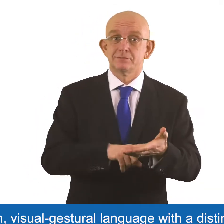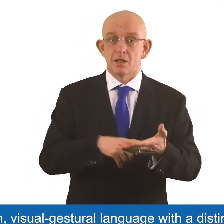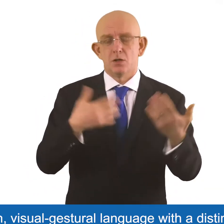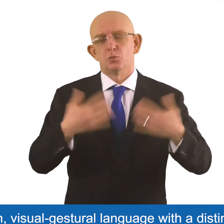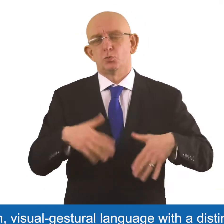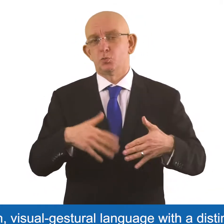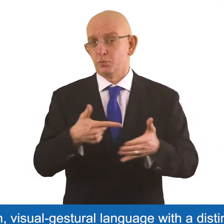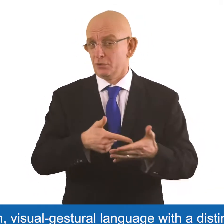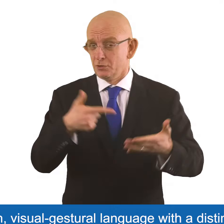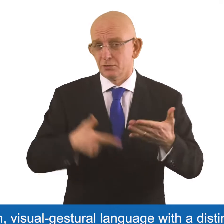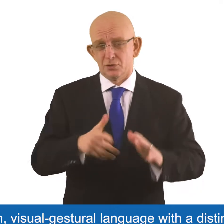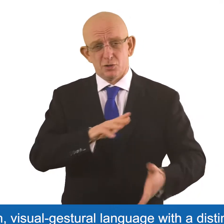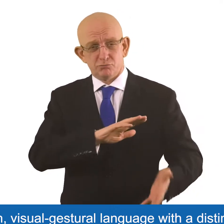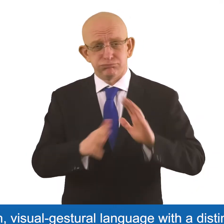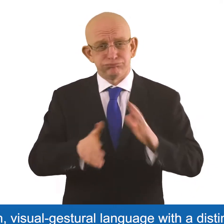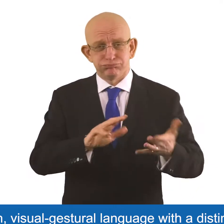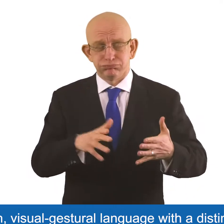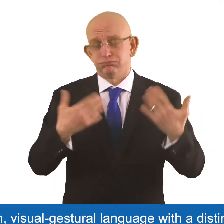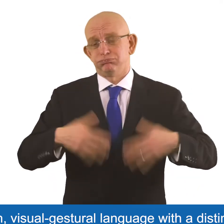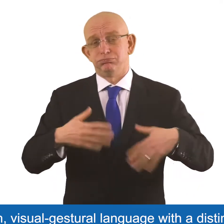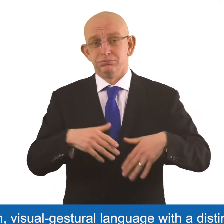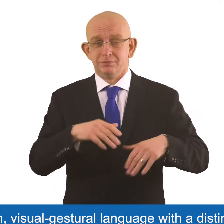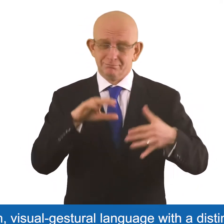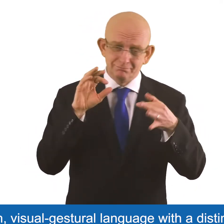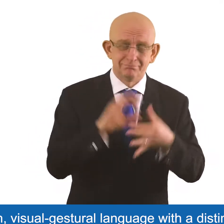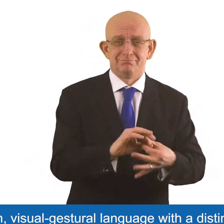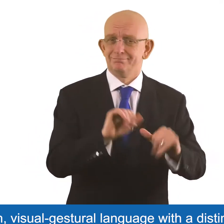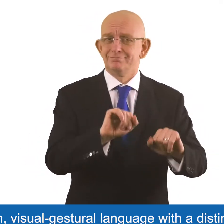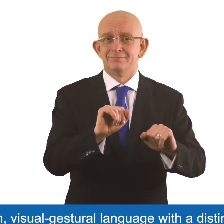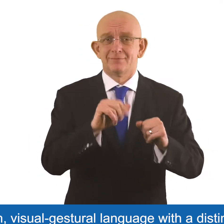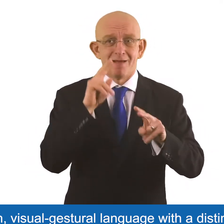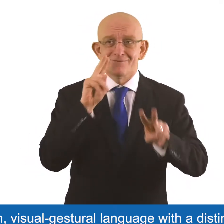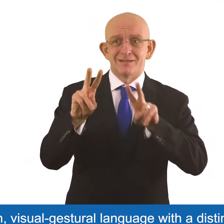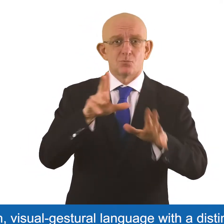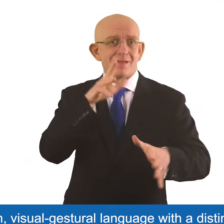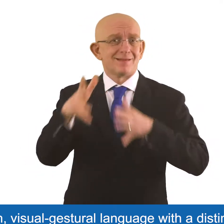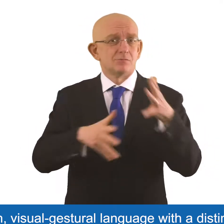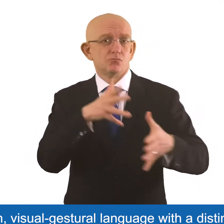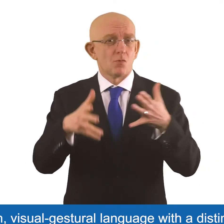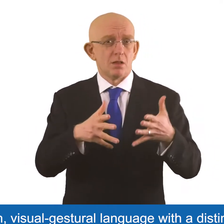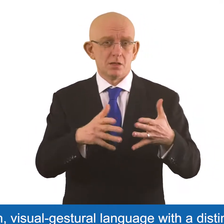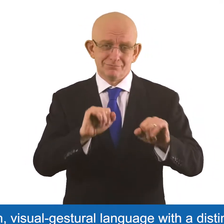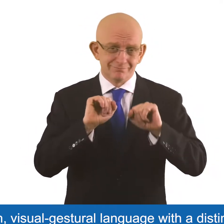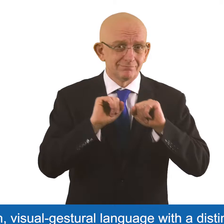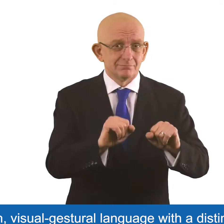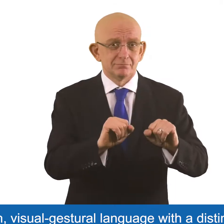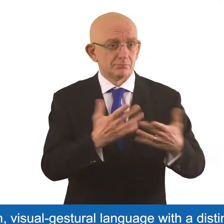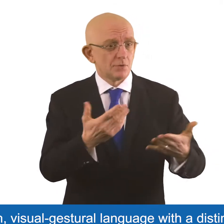4. BSL is a rich, visual gestural language with a distinctive grammar using hand